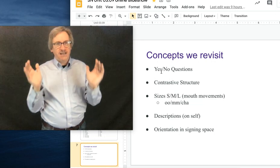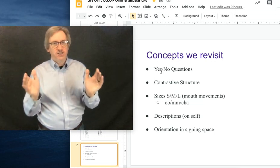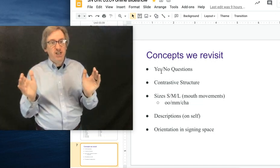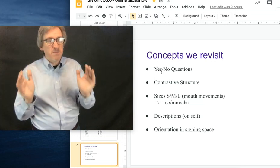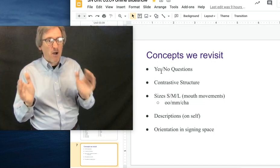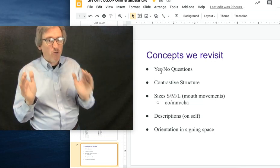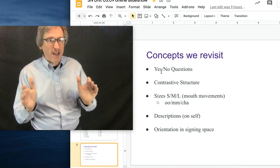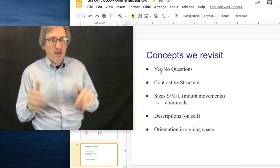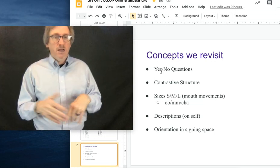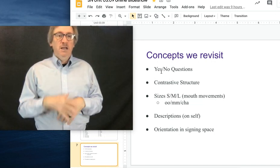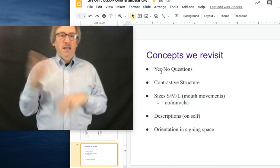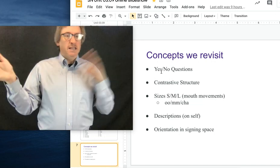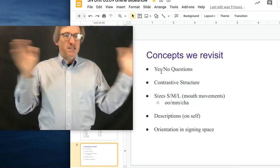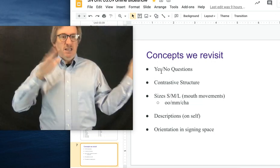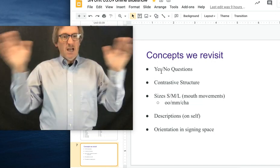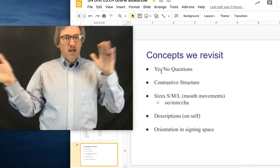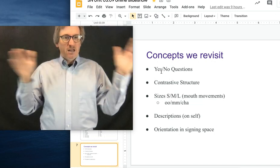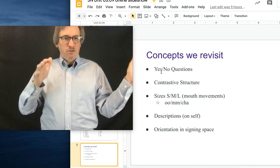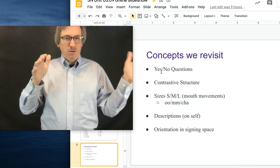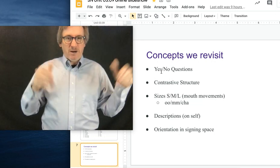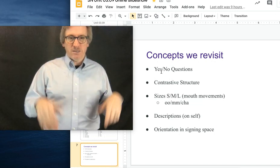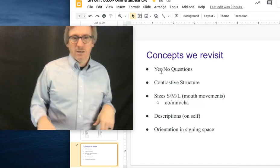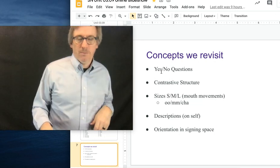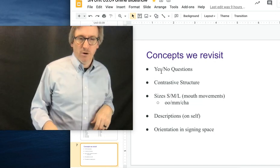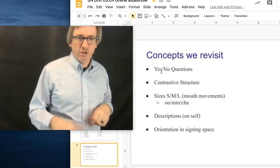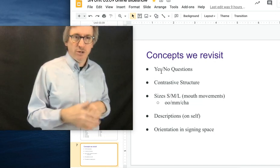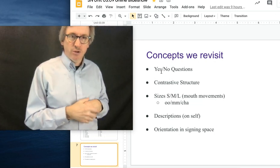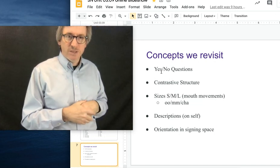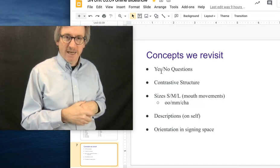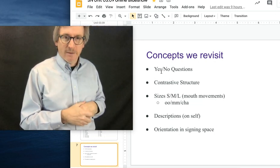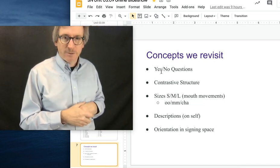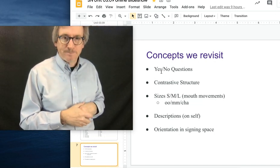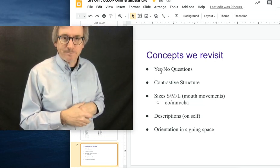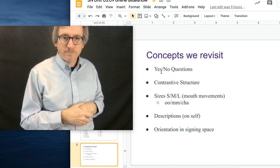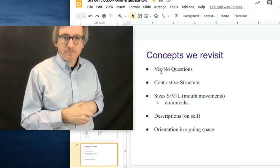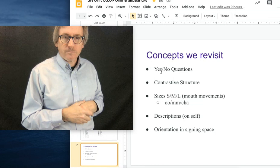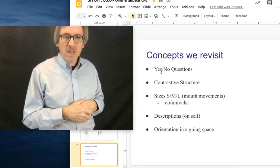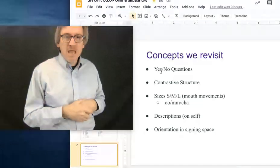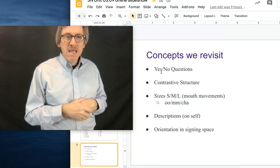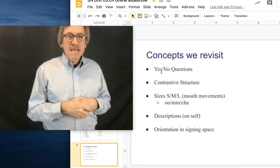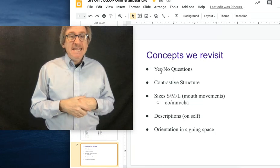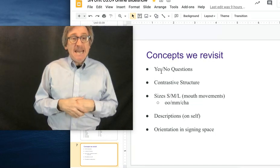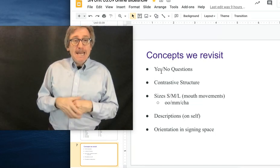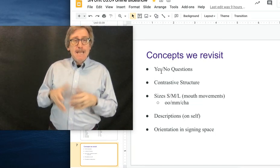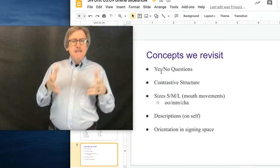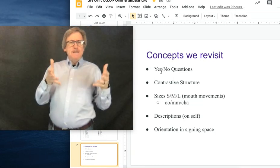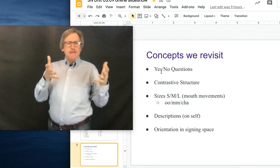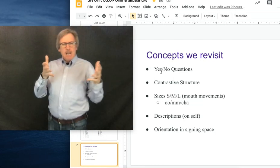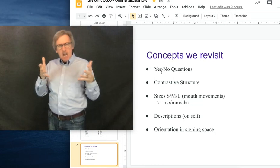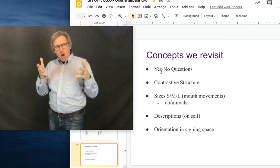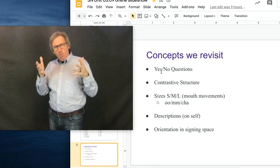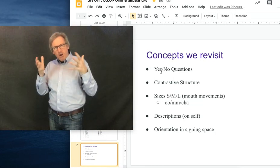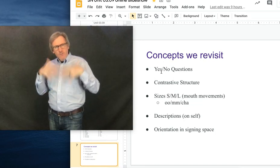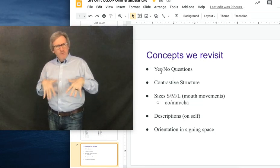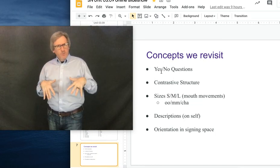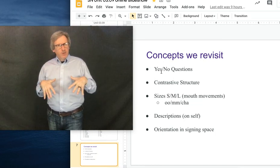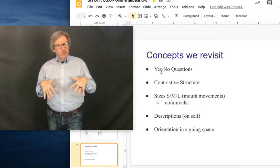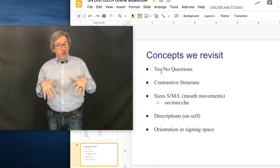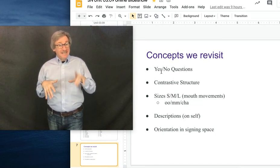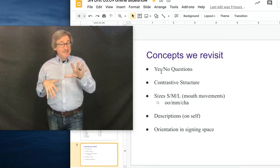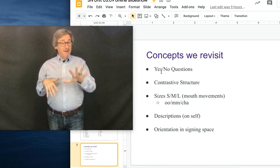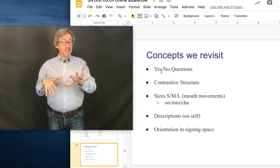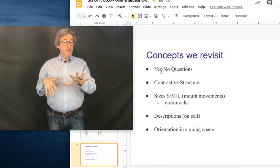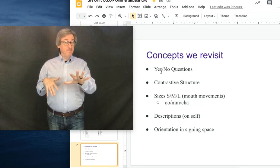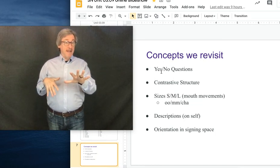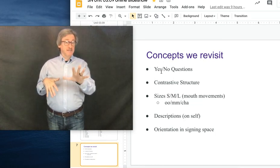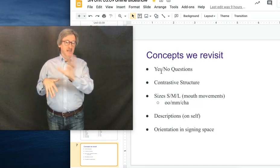medium size, just about right. It's the 3 Bears approach to sign language. Then, one other thing we're going to